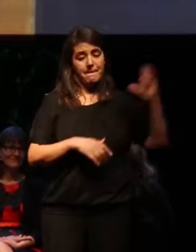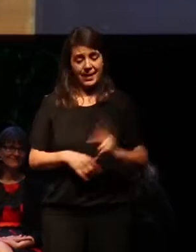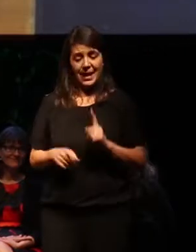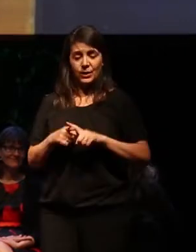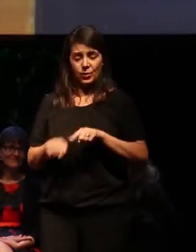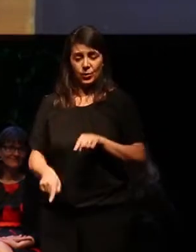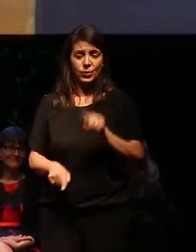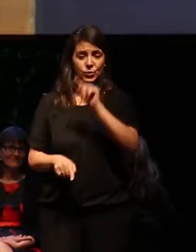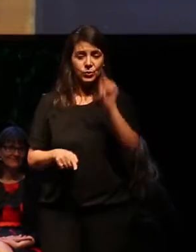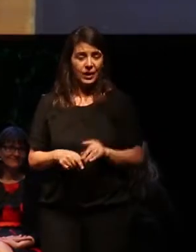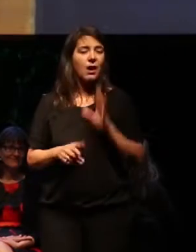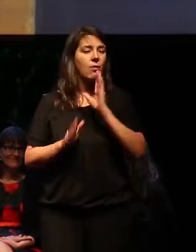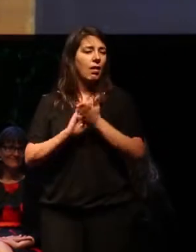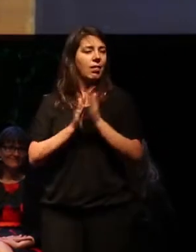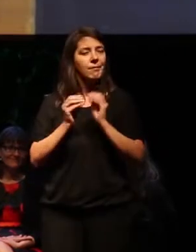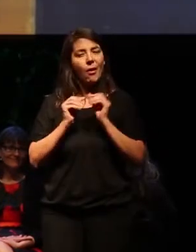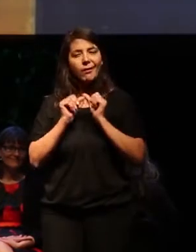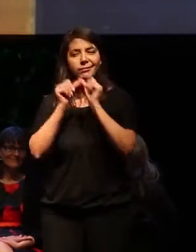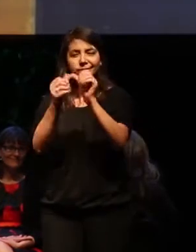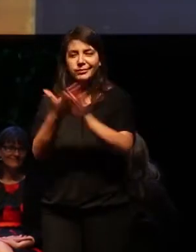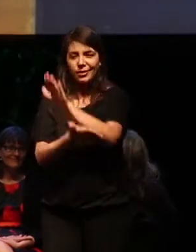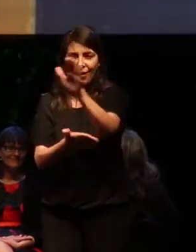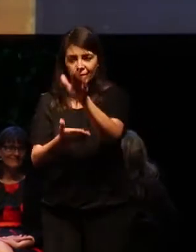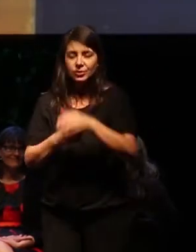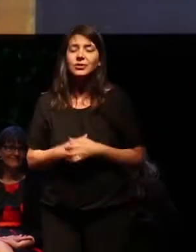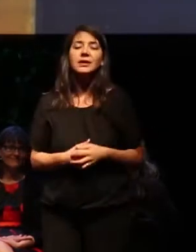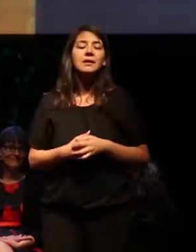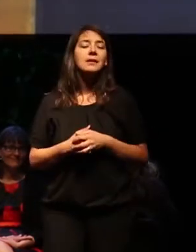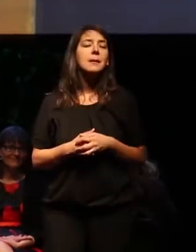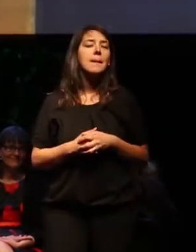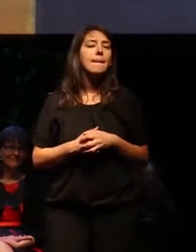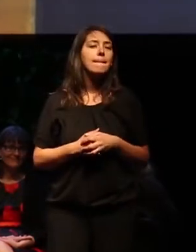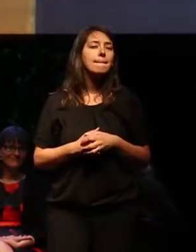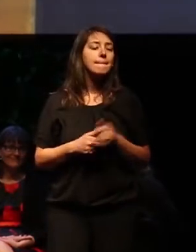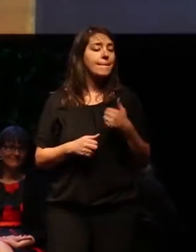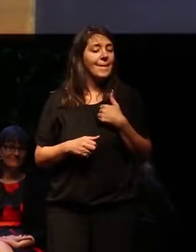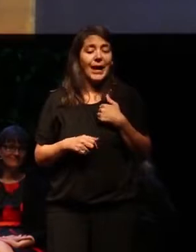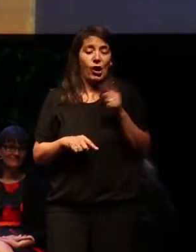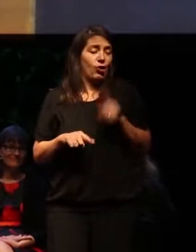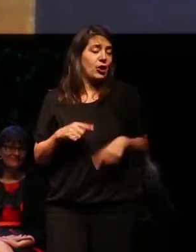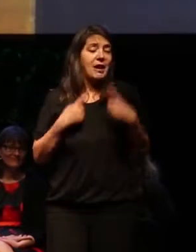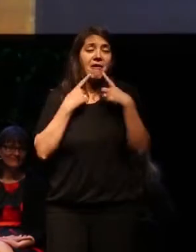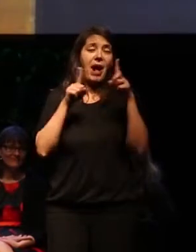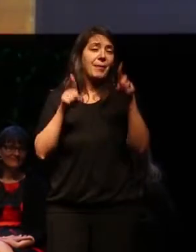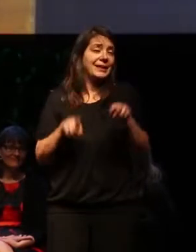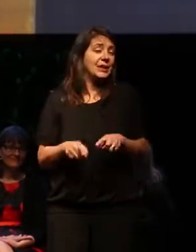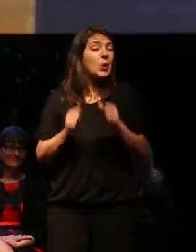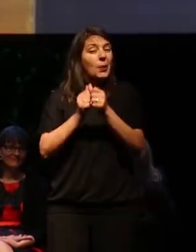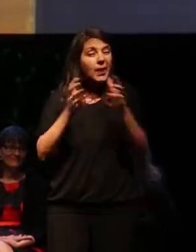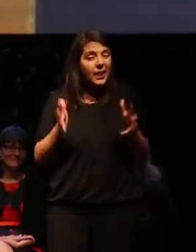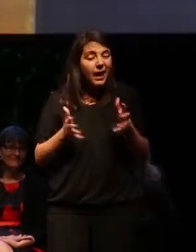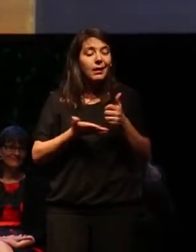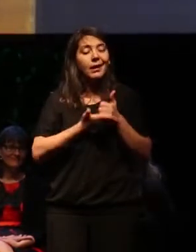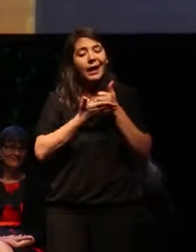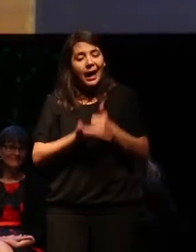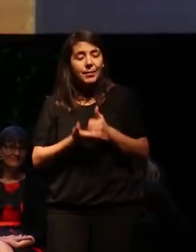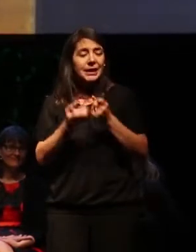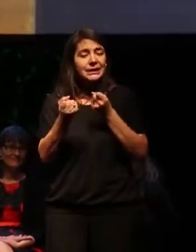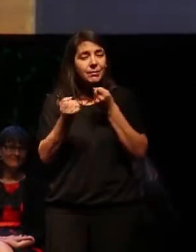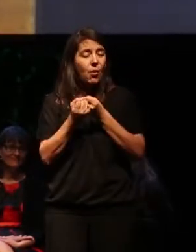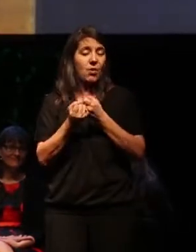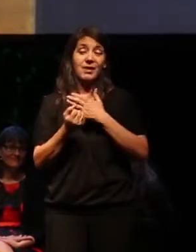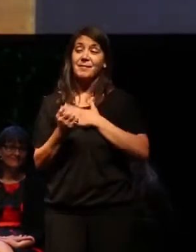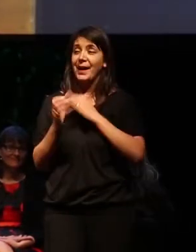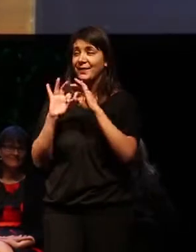post-secondary education. I could not have accomplished all of this without the help and support from my